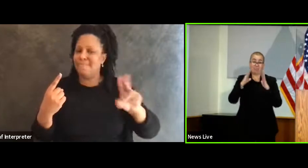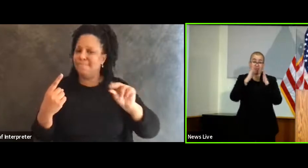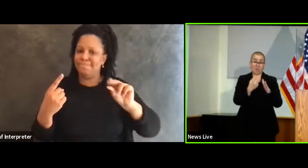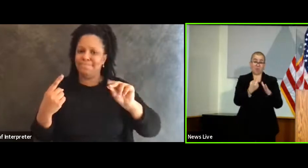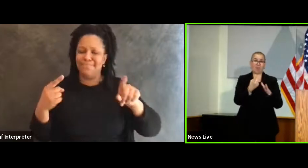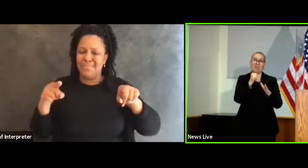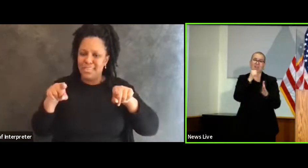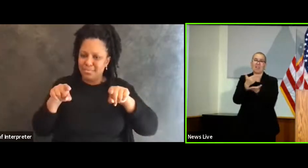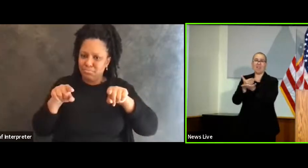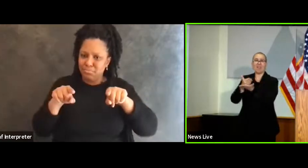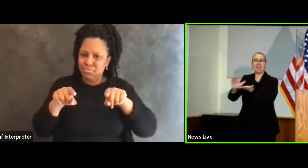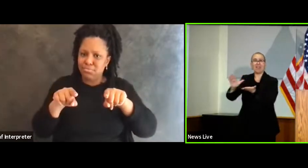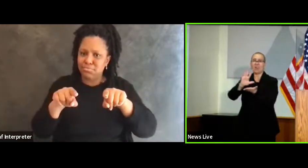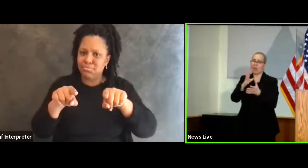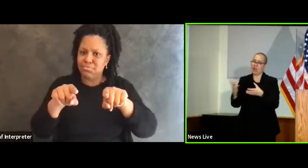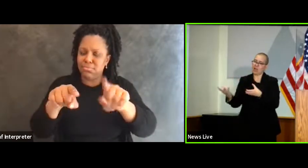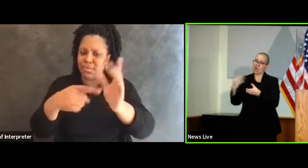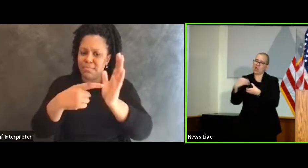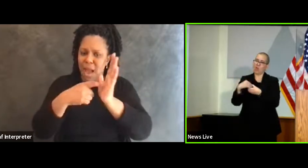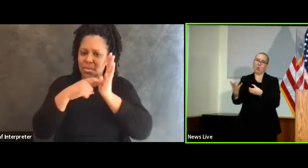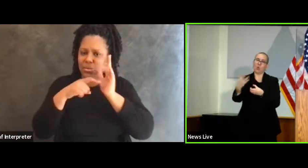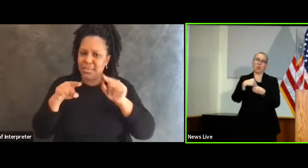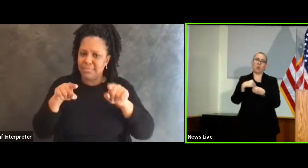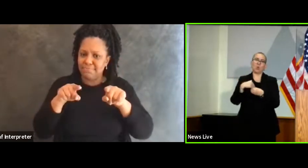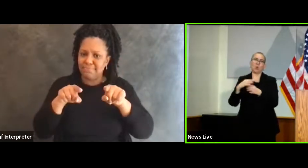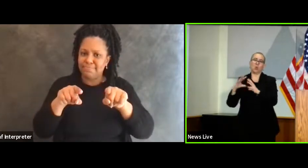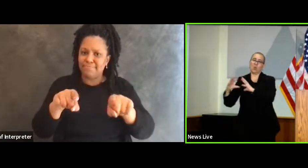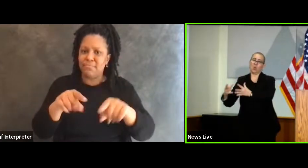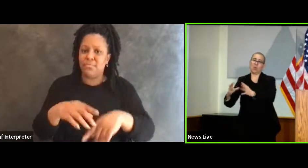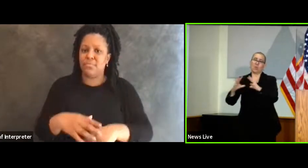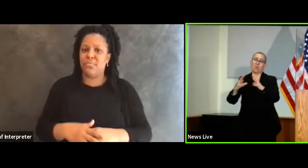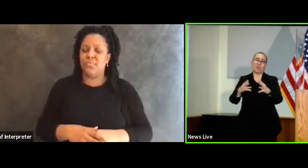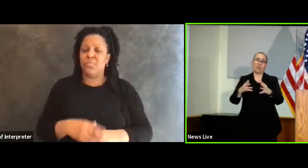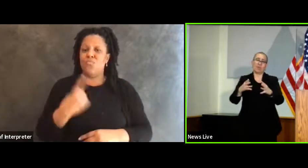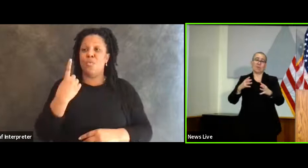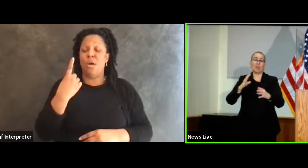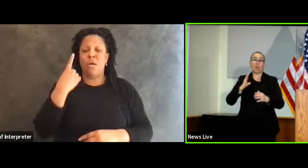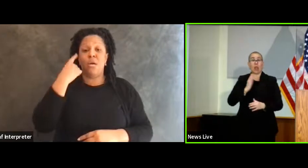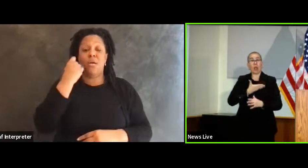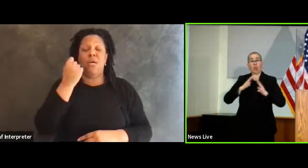have in our caucus as people of color,